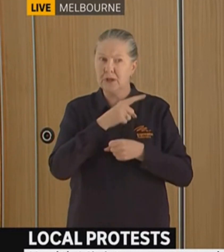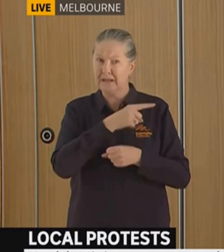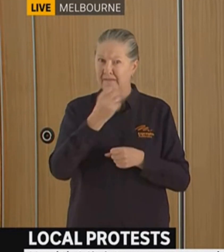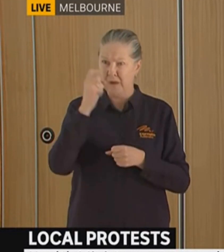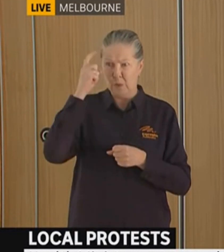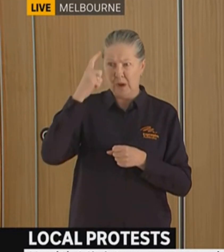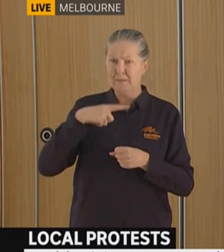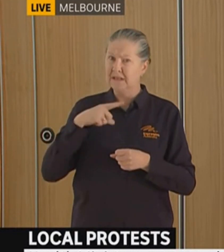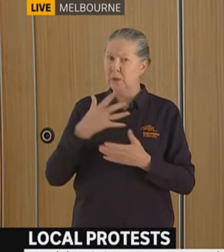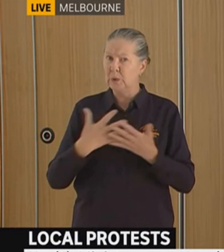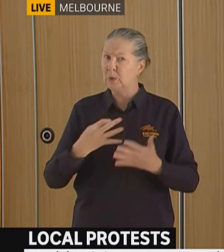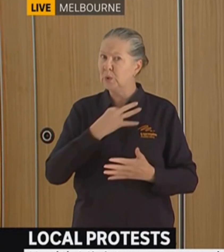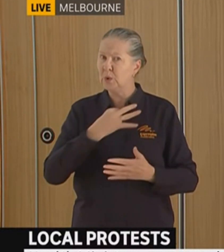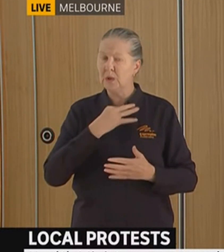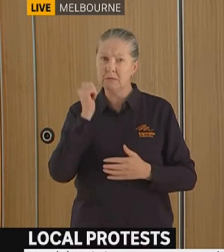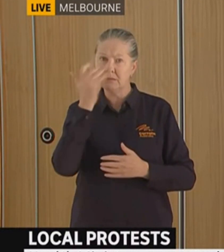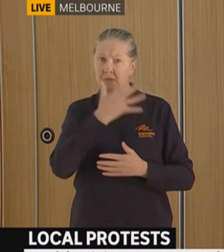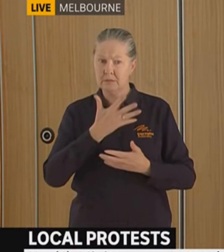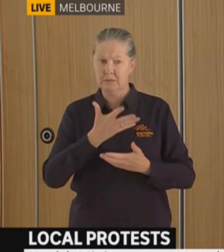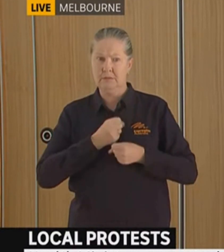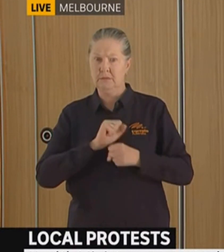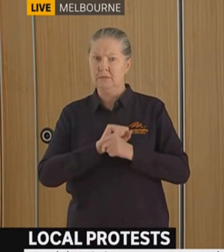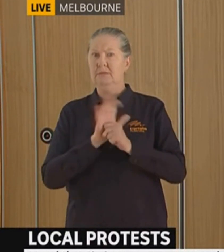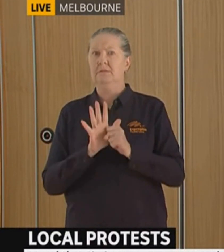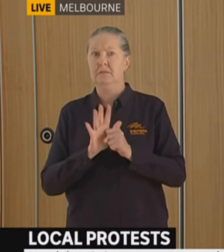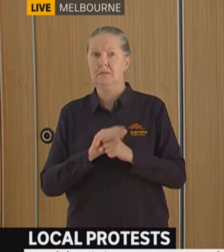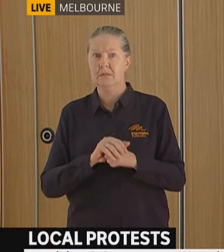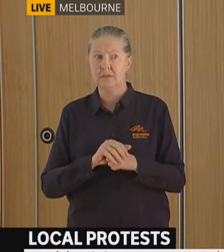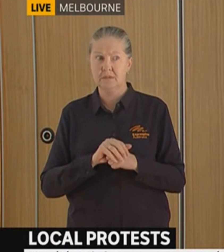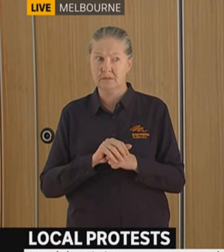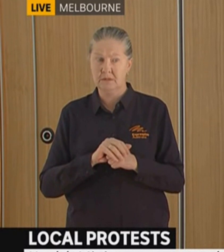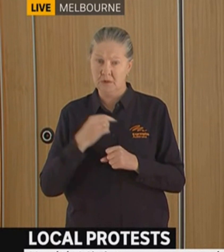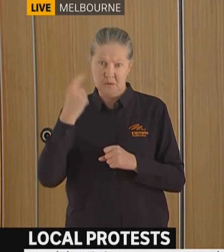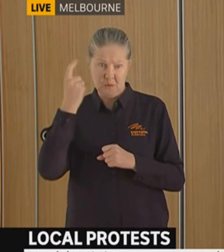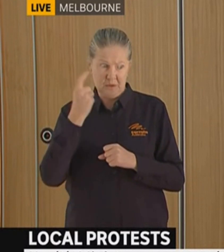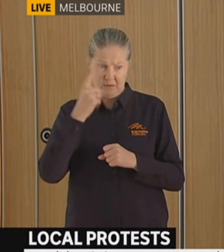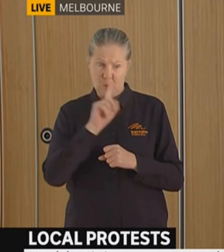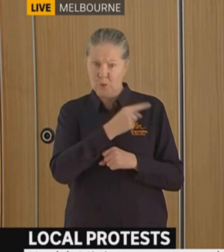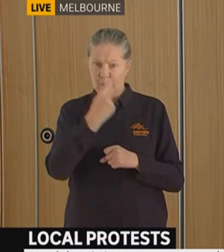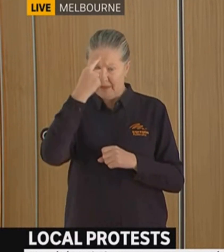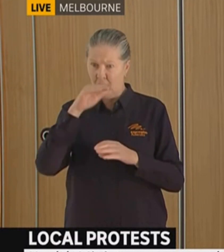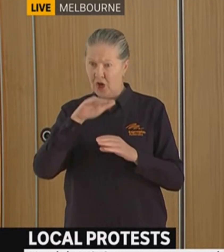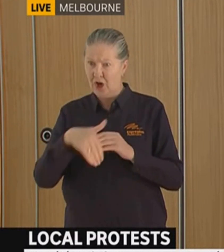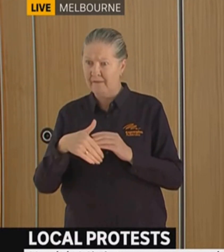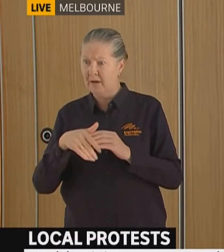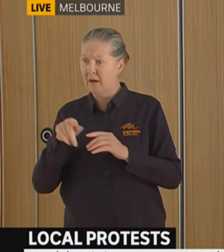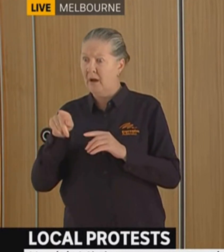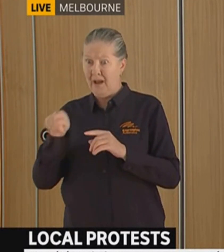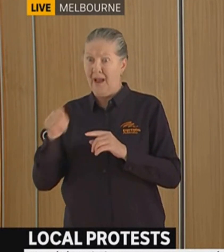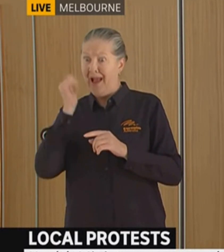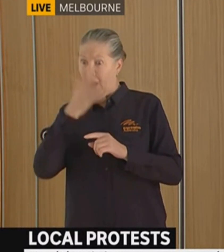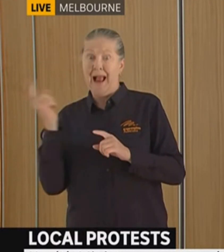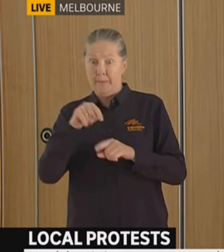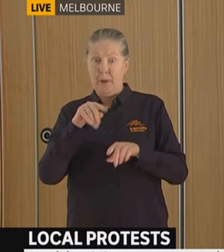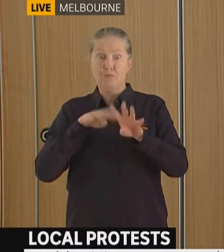about the risks of people at that protest then going into metropolitan and remote Aboriginal communities and the virus possibly